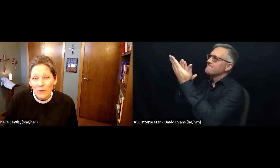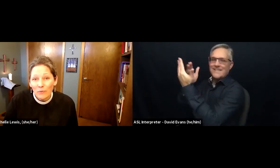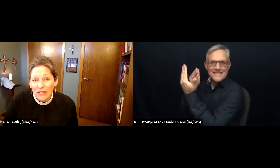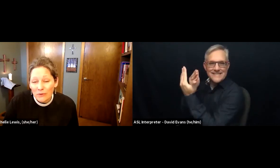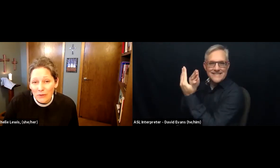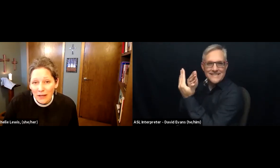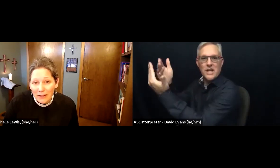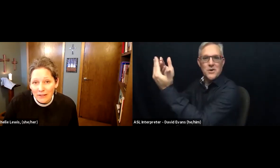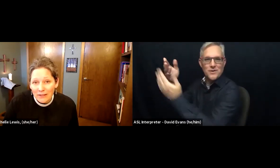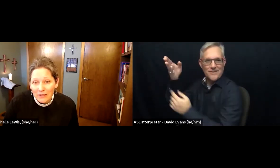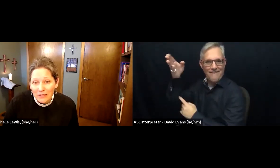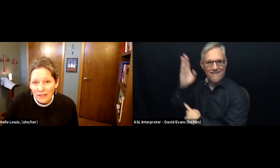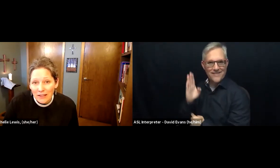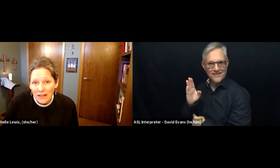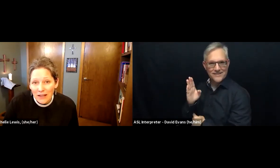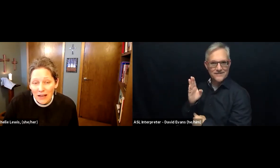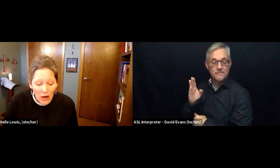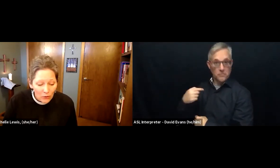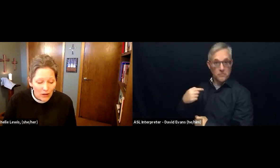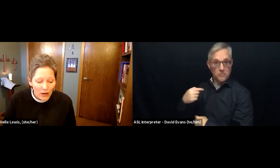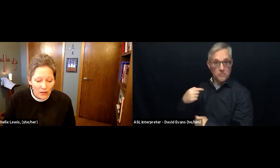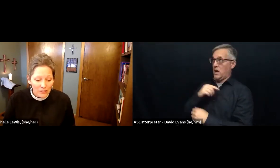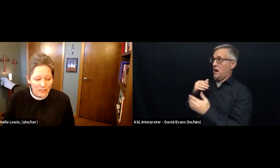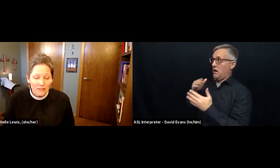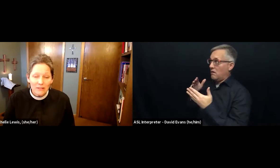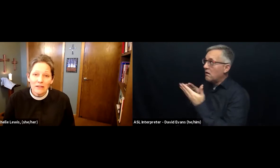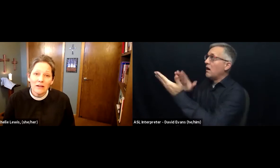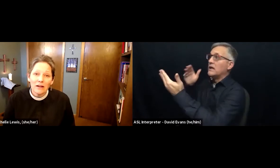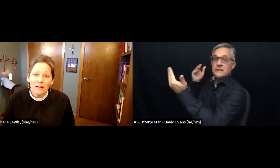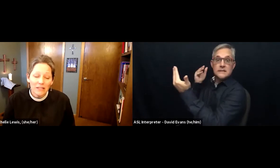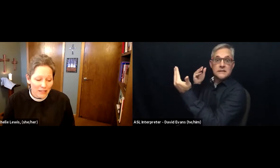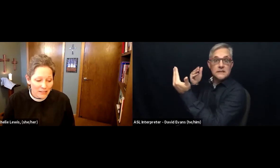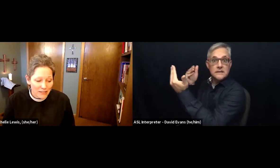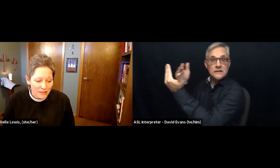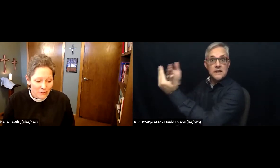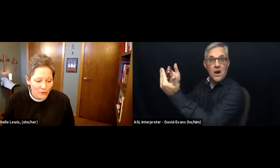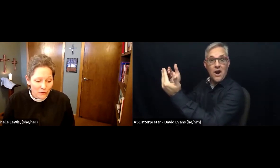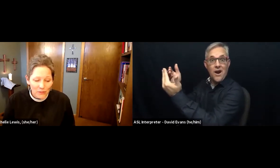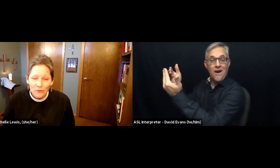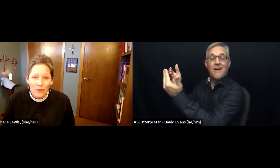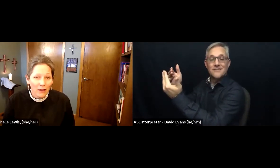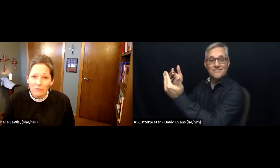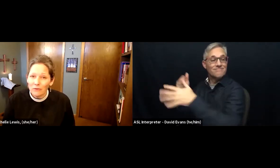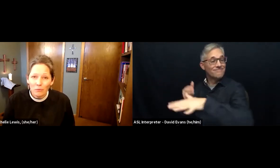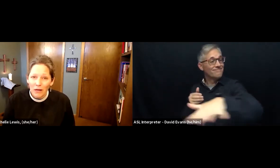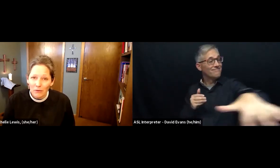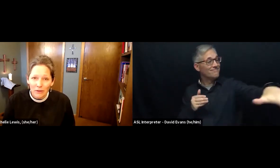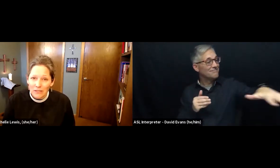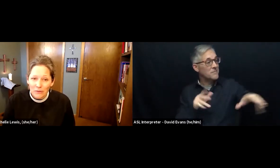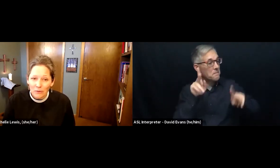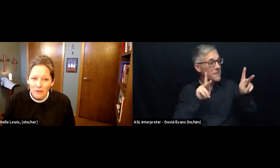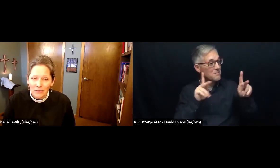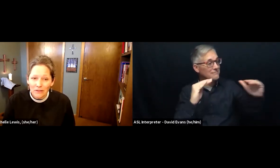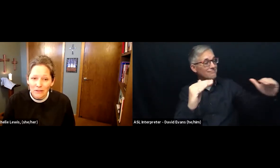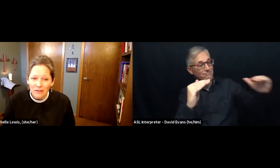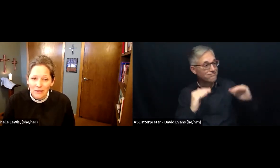And when we do that, our hearts are connected to those who have no power in